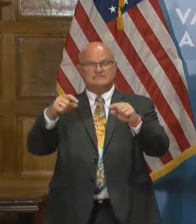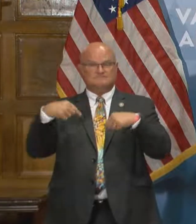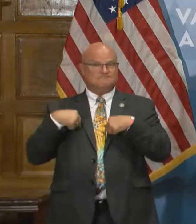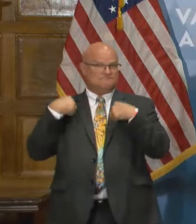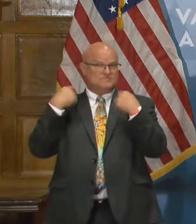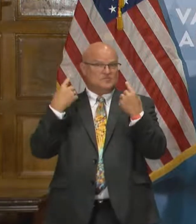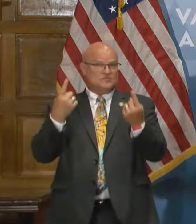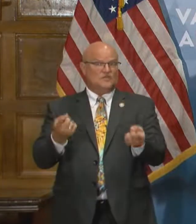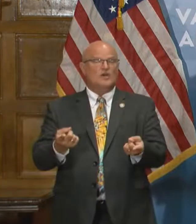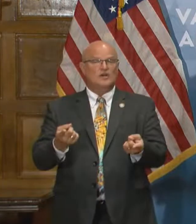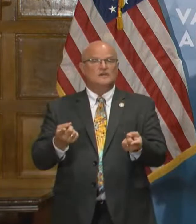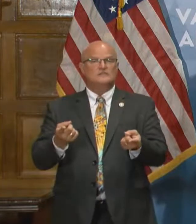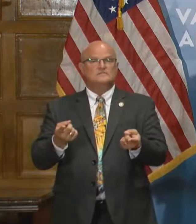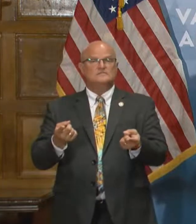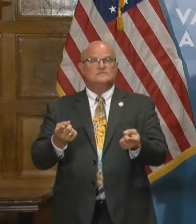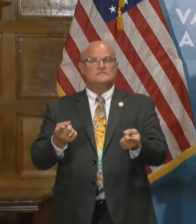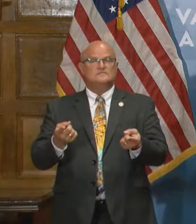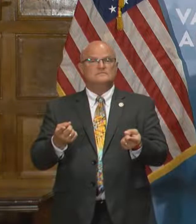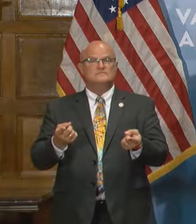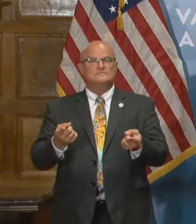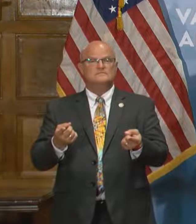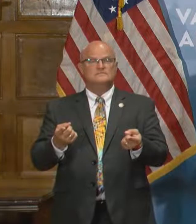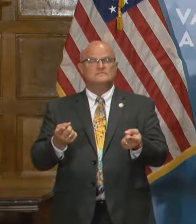far are